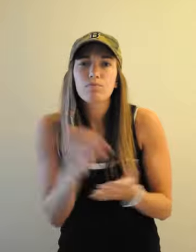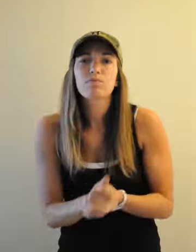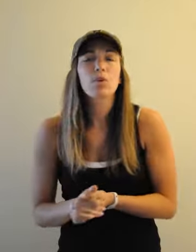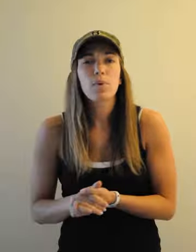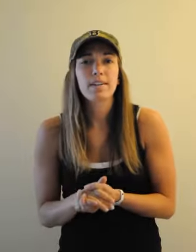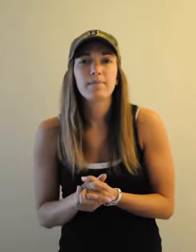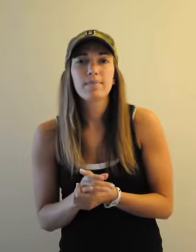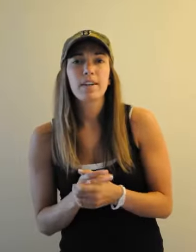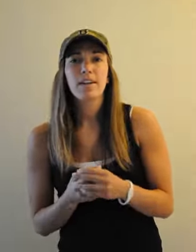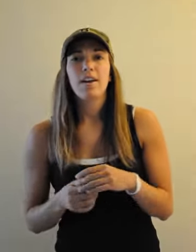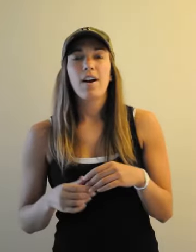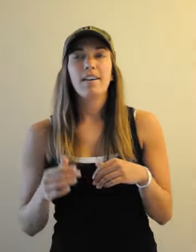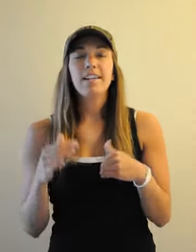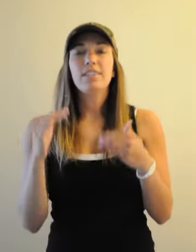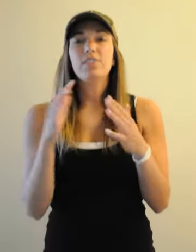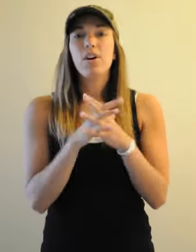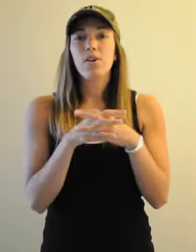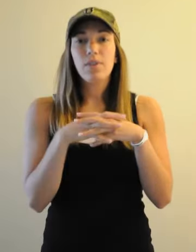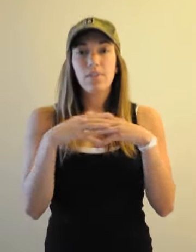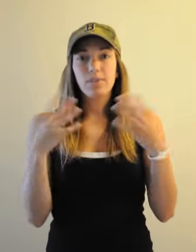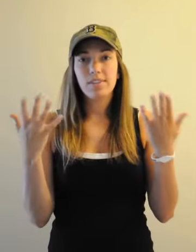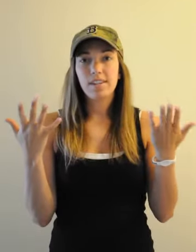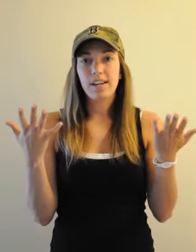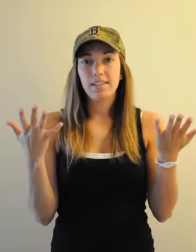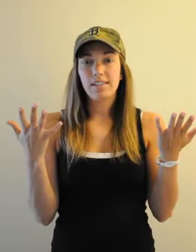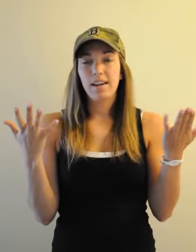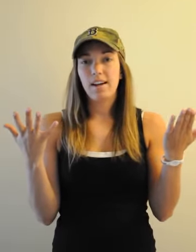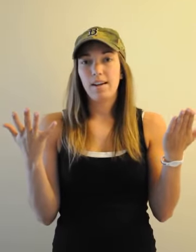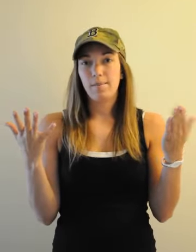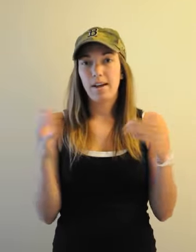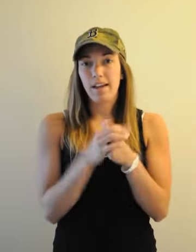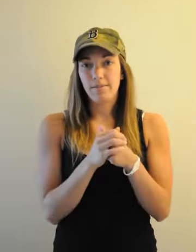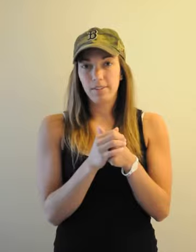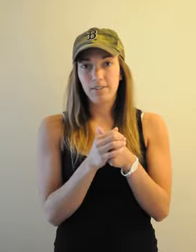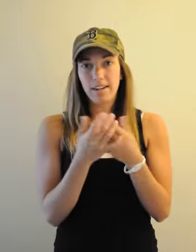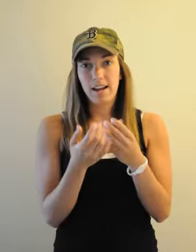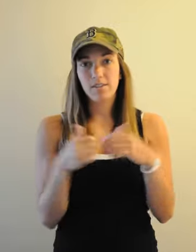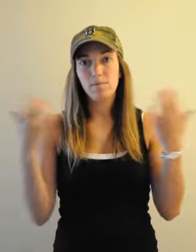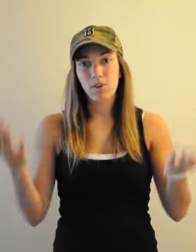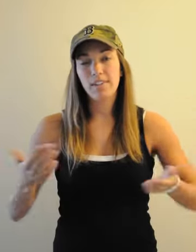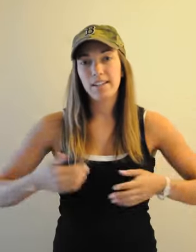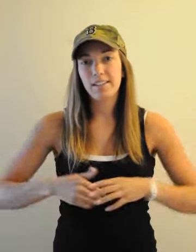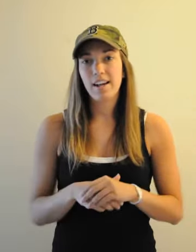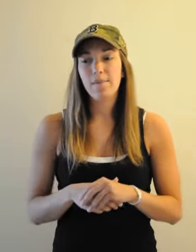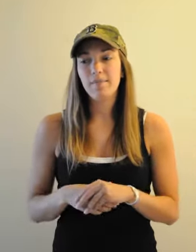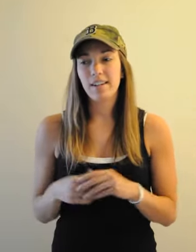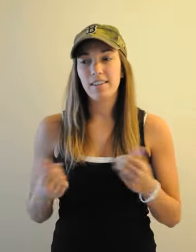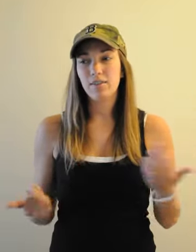Who won. Alright, so, those are the signs, um, I have for you right now. More signs to come, and I think it will